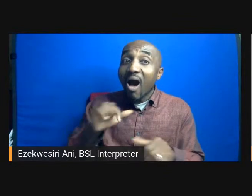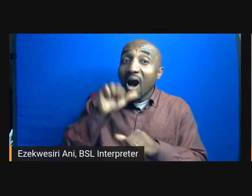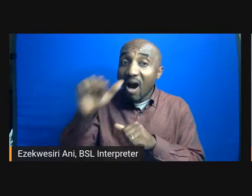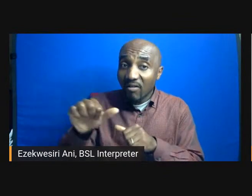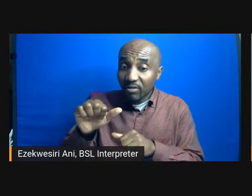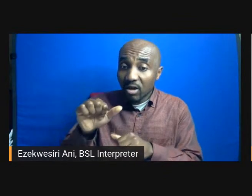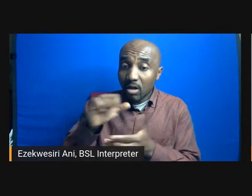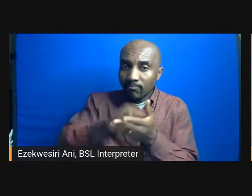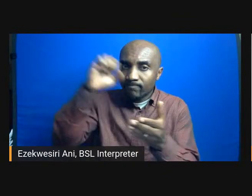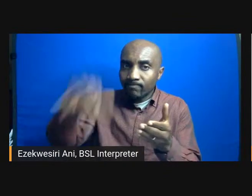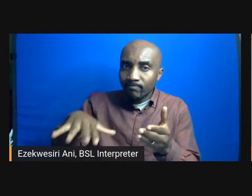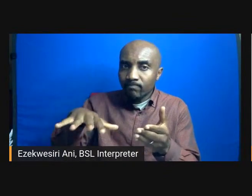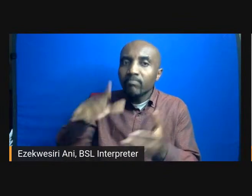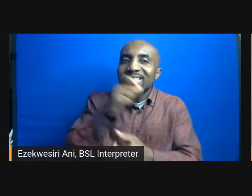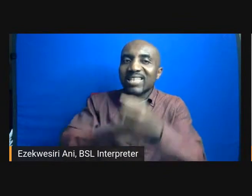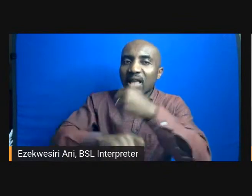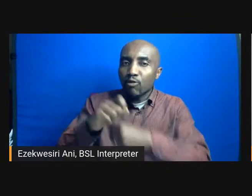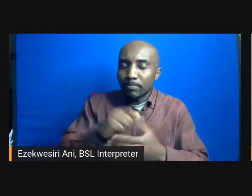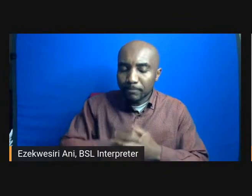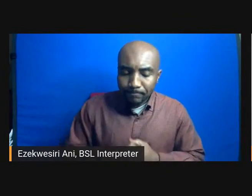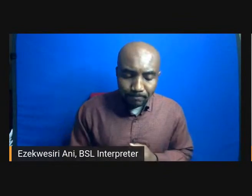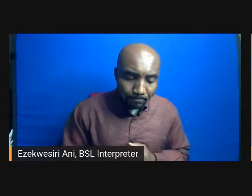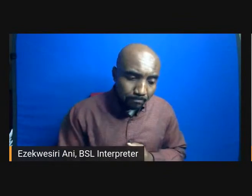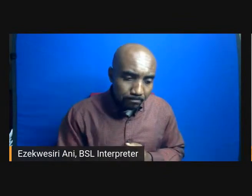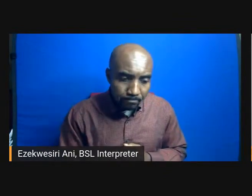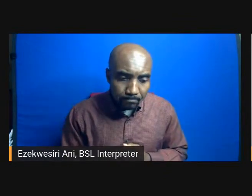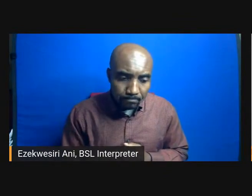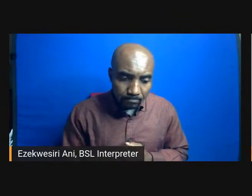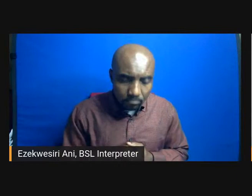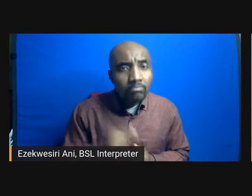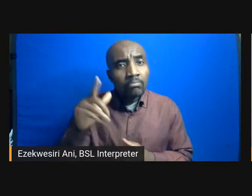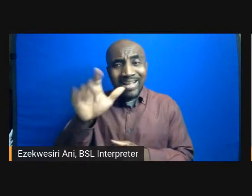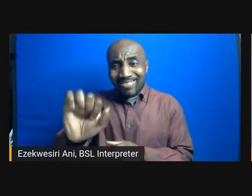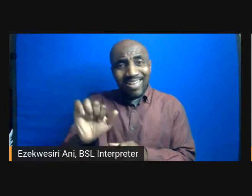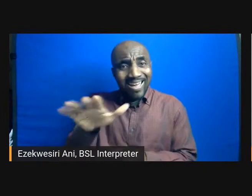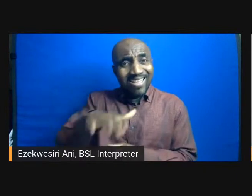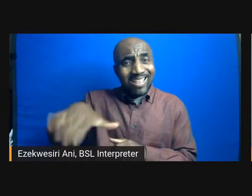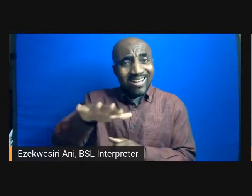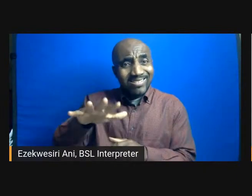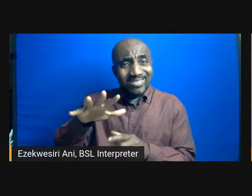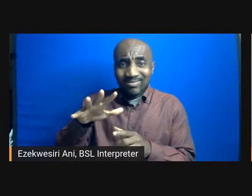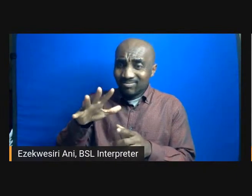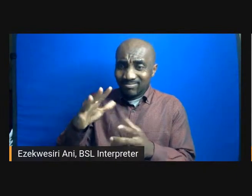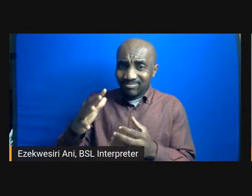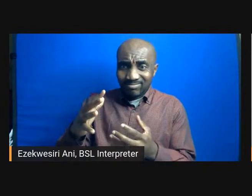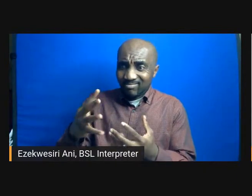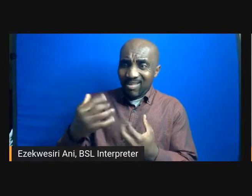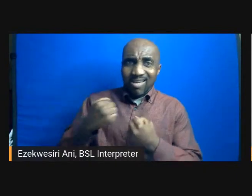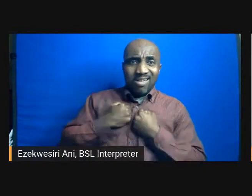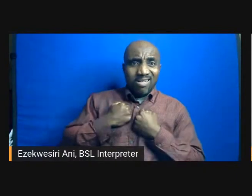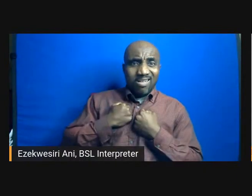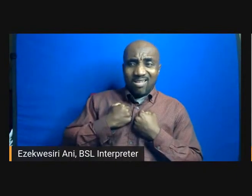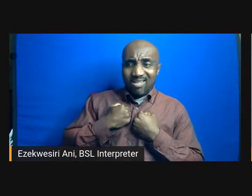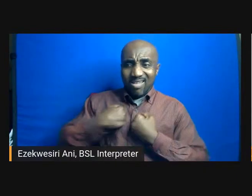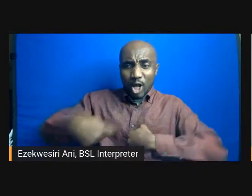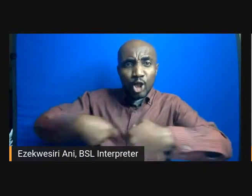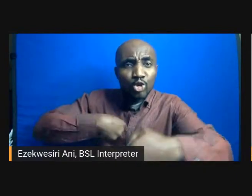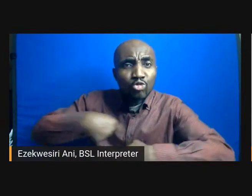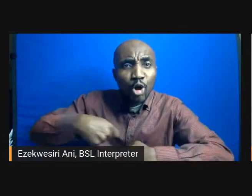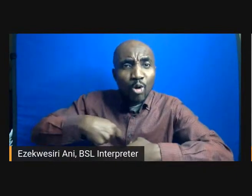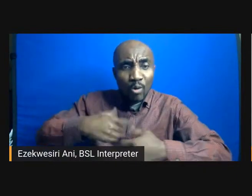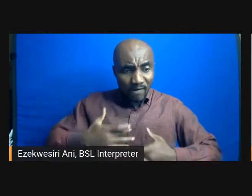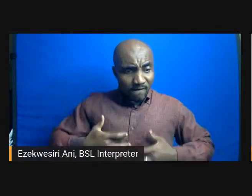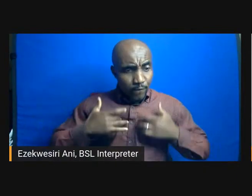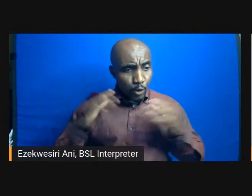abolition of the slave trade. Captives in their own land, they had no say, they had no